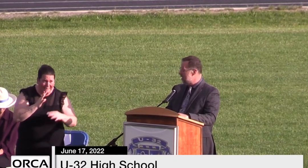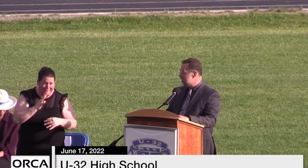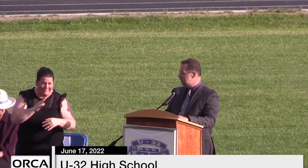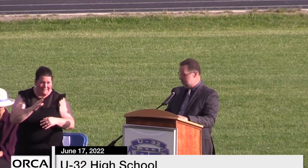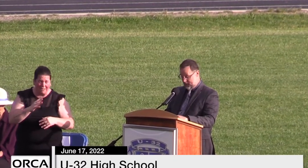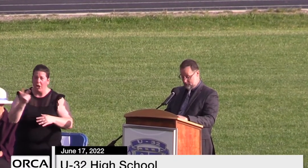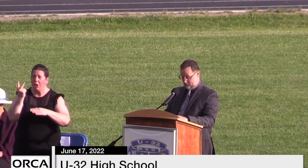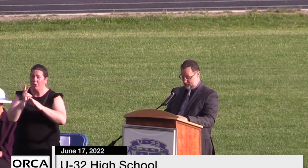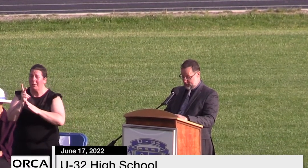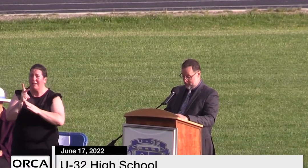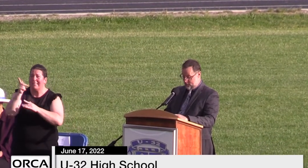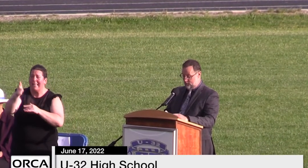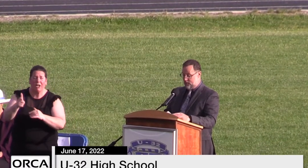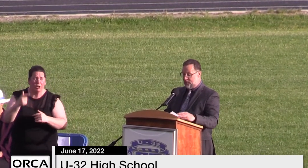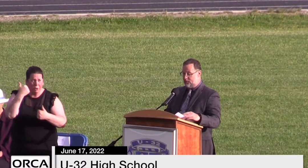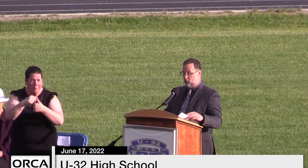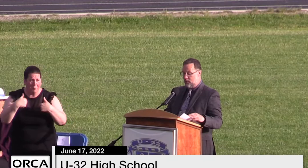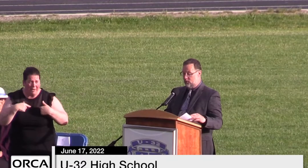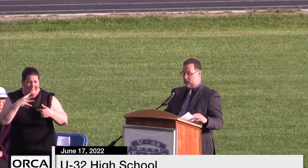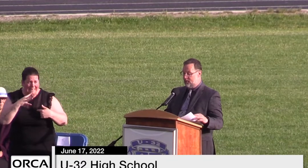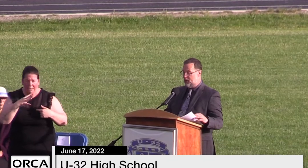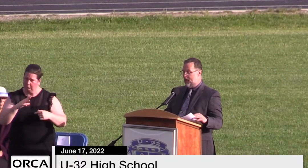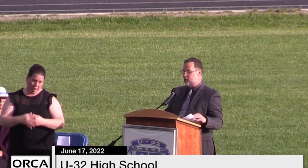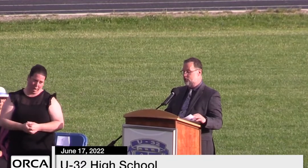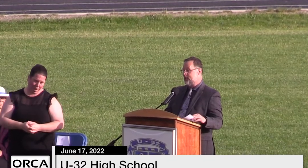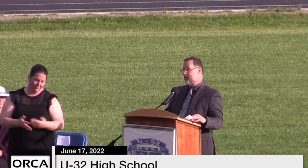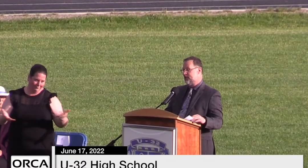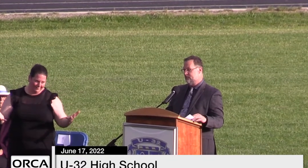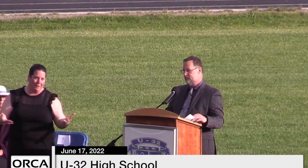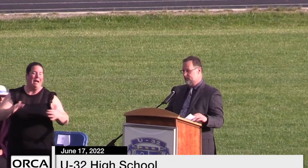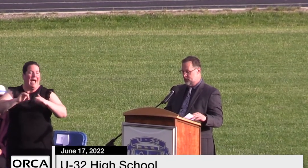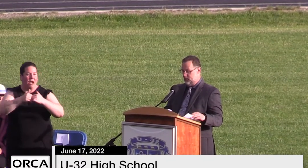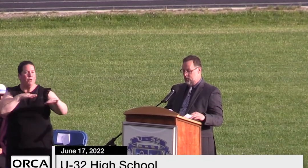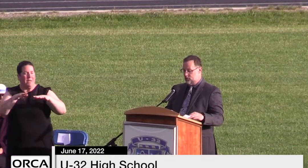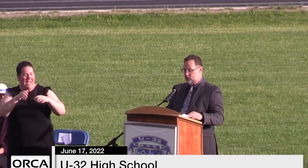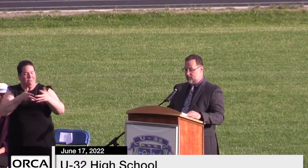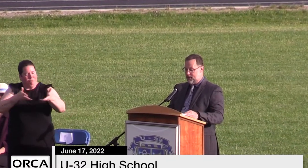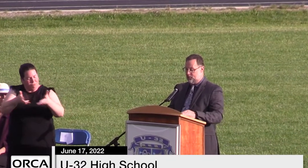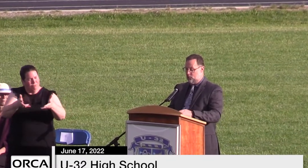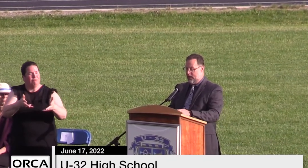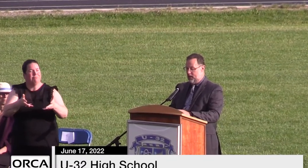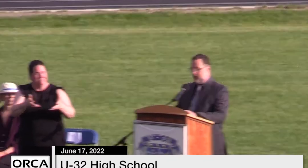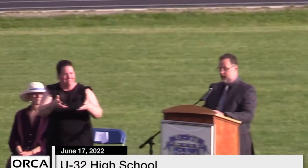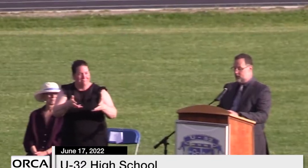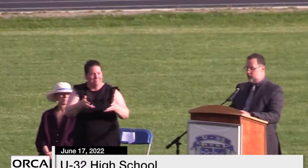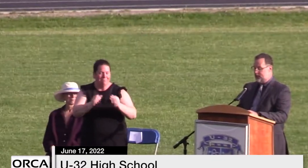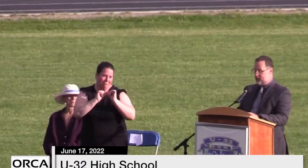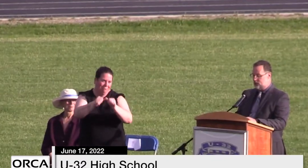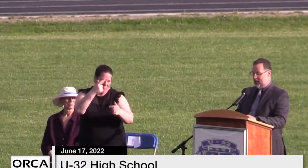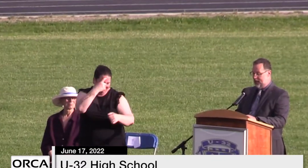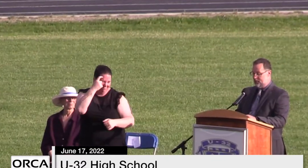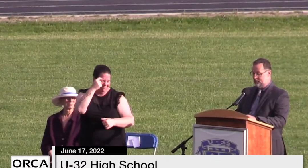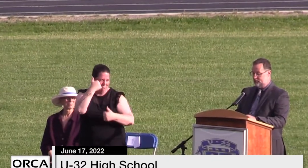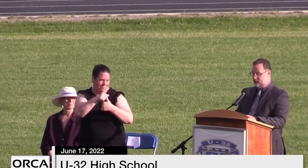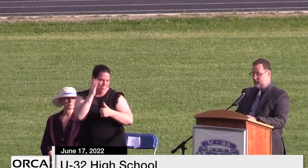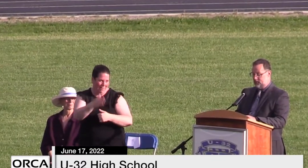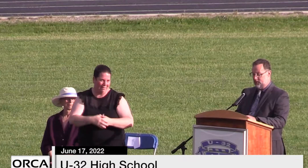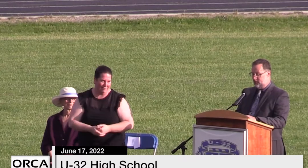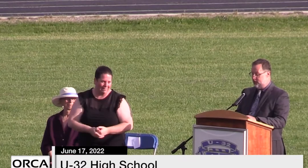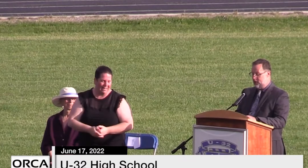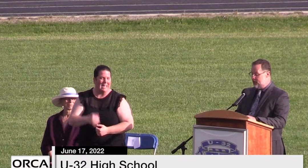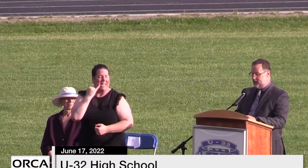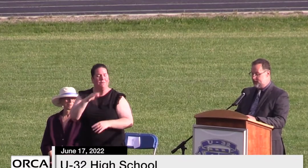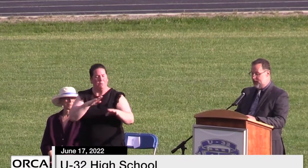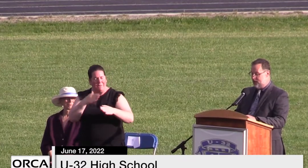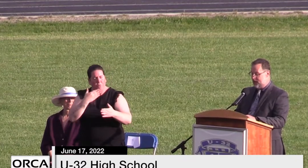speech 3 minutes from now. But people will remember how you treated them. Treat people well, and good things will happen.